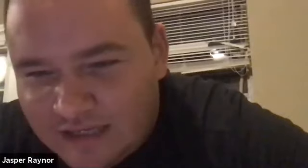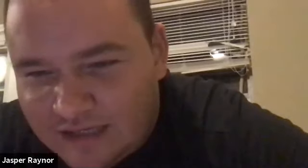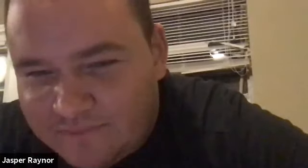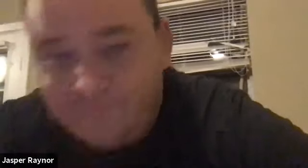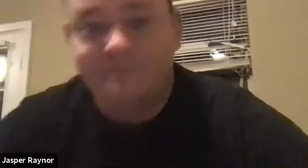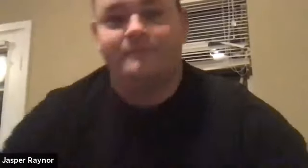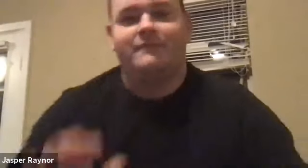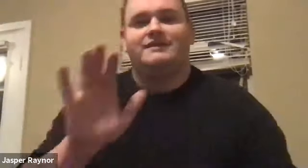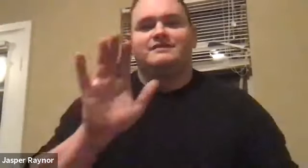Kayla.